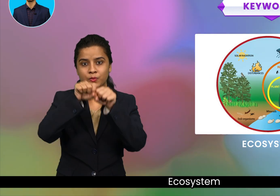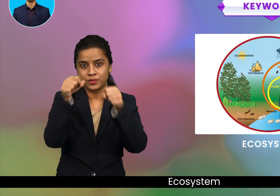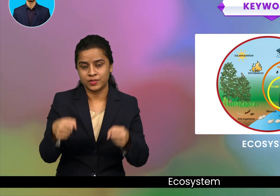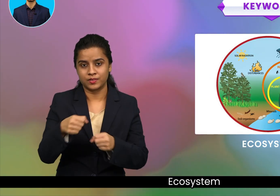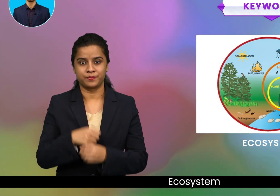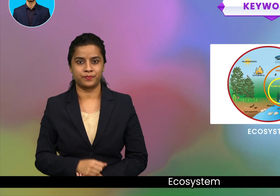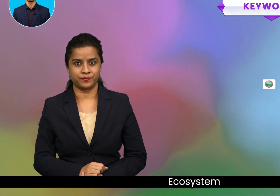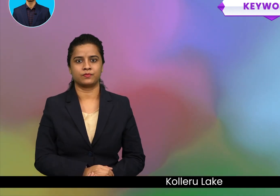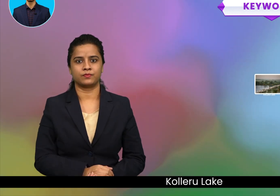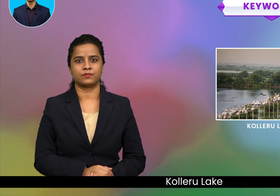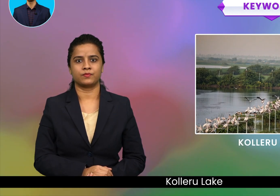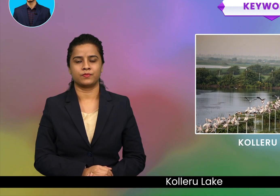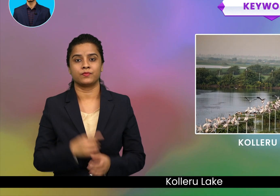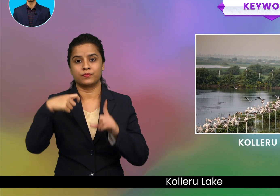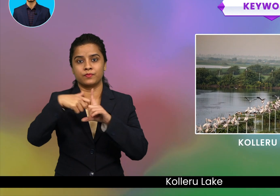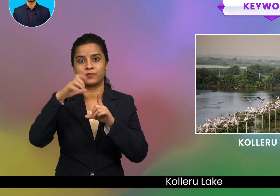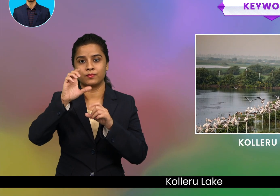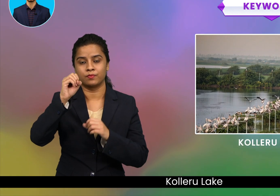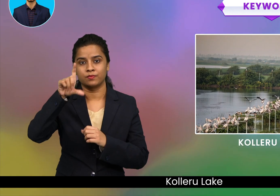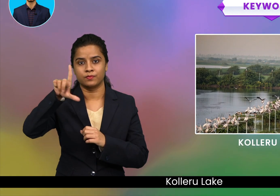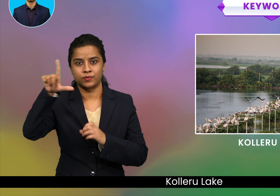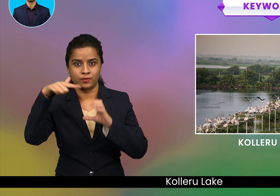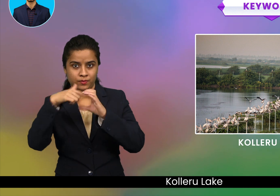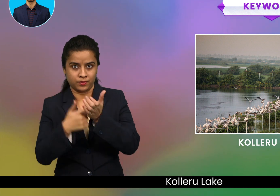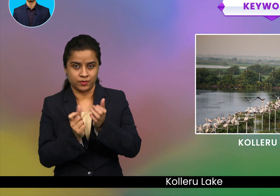ecosystem, Kolleru Lake,